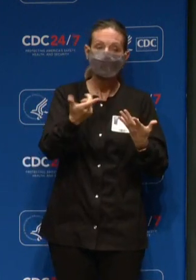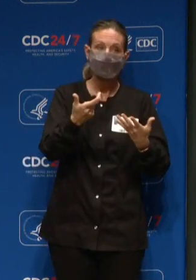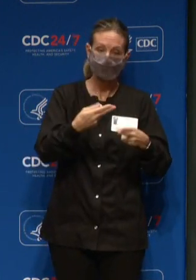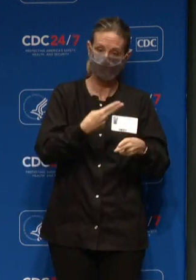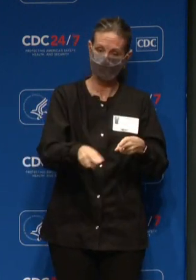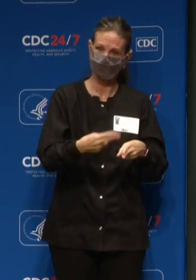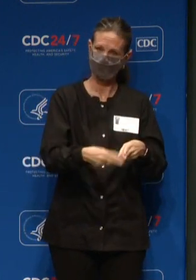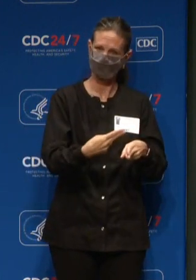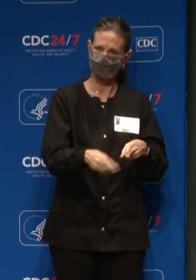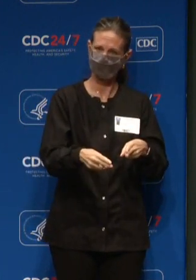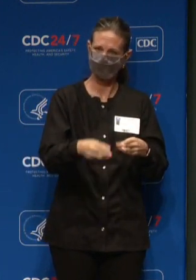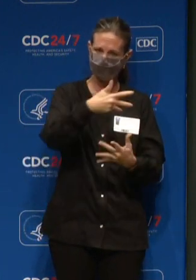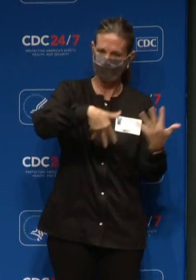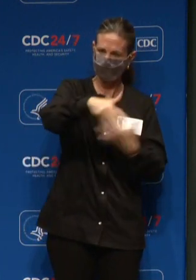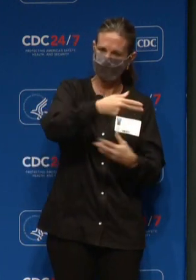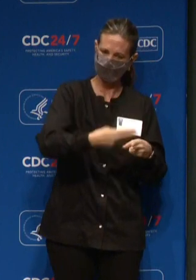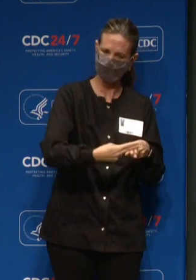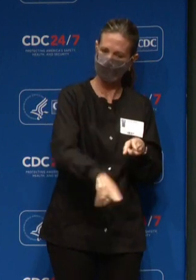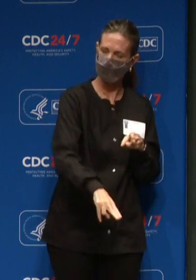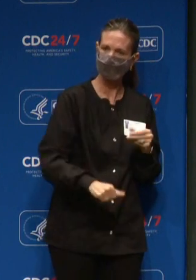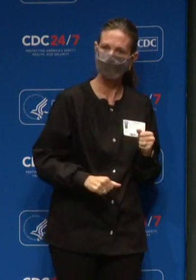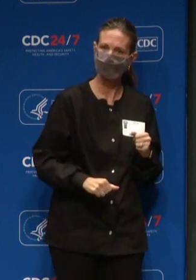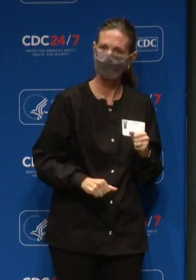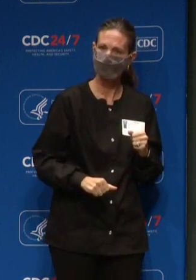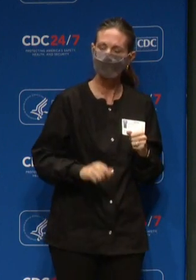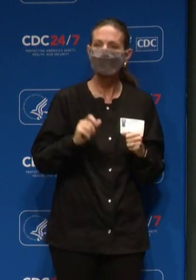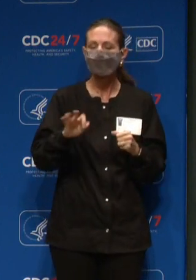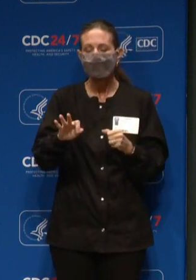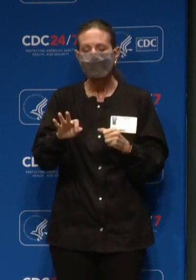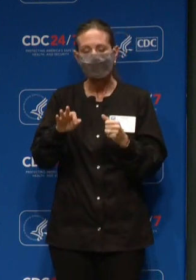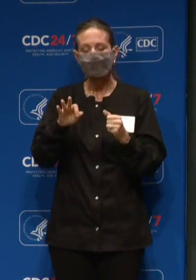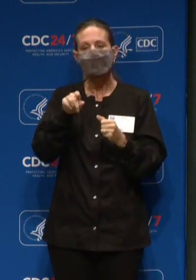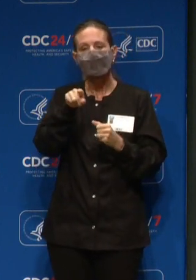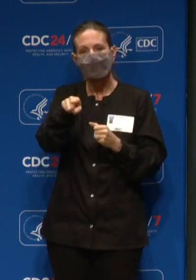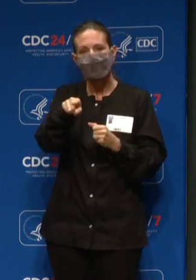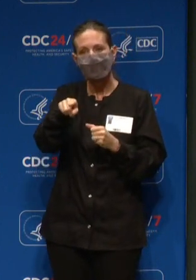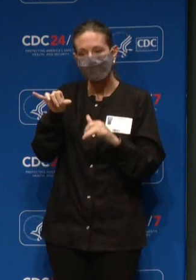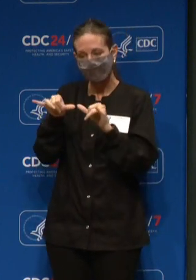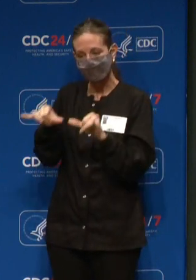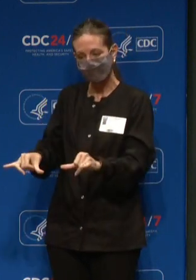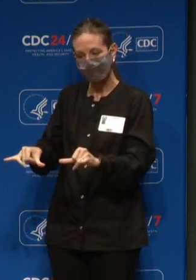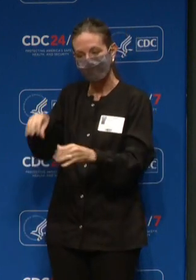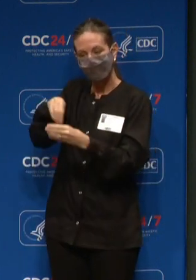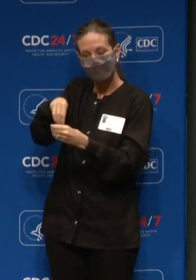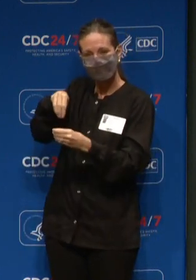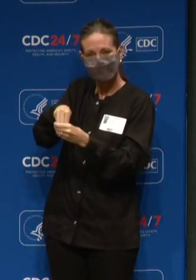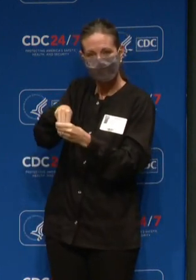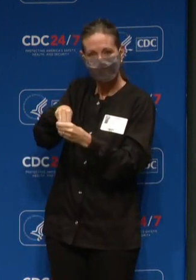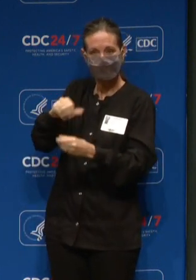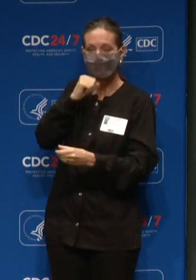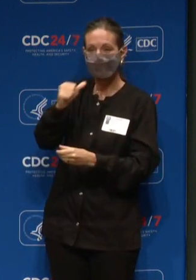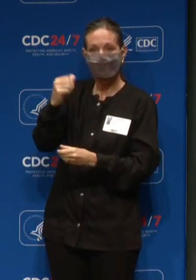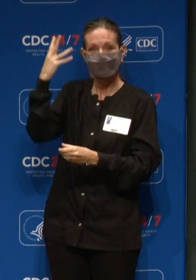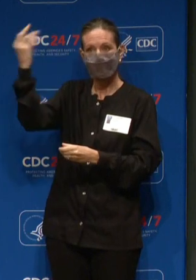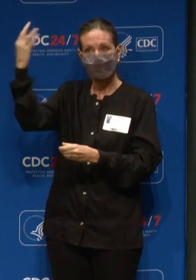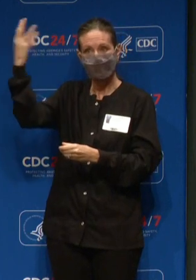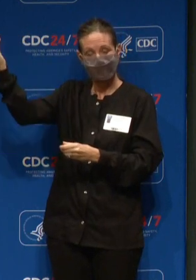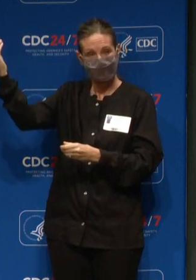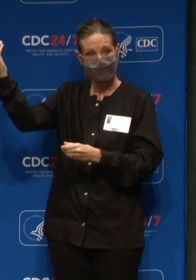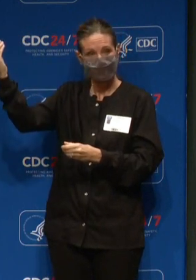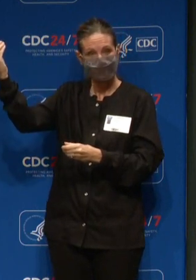Third, if the interaction is indoors rather than outdoors. And fourth, interactions with the greatest number of